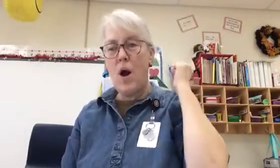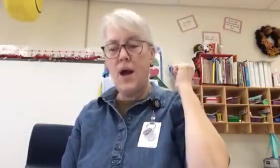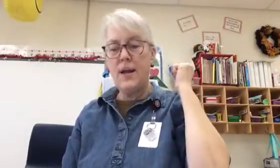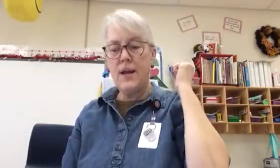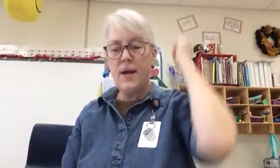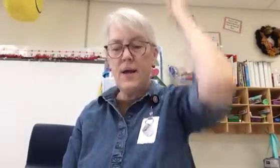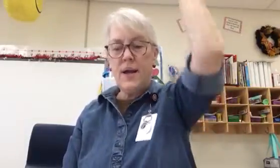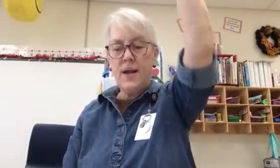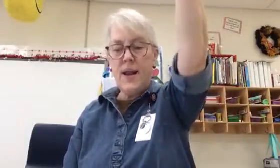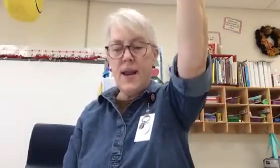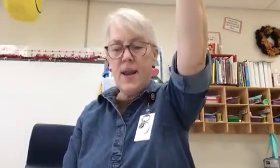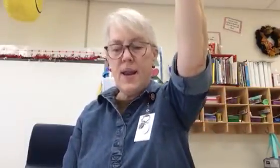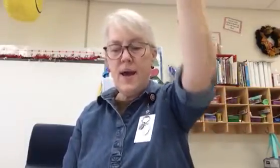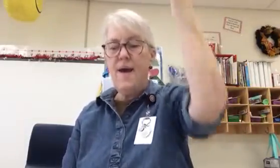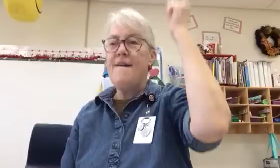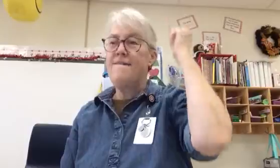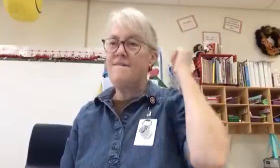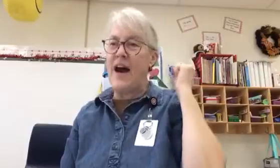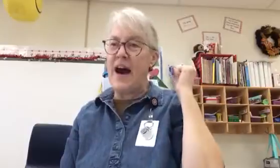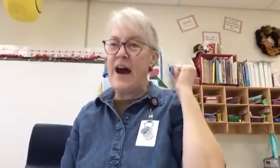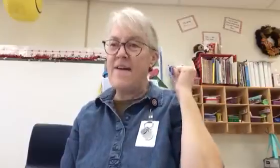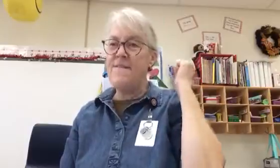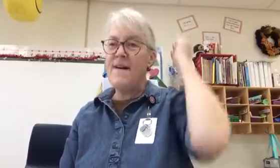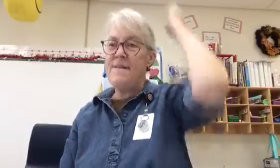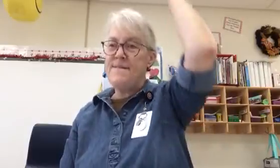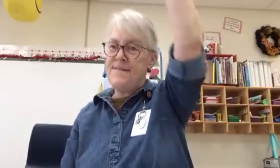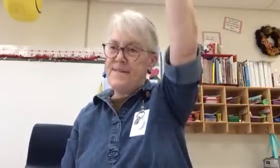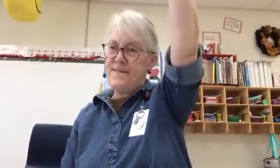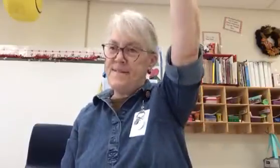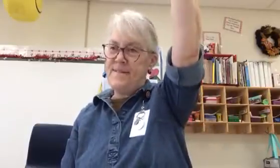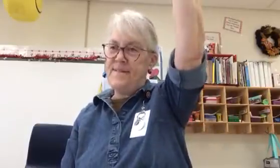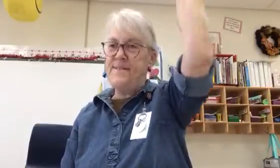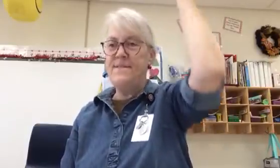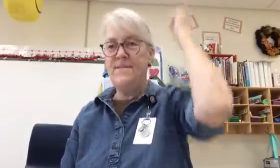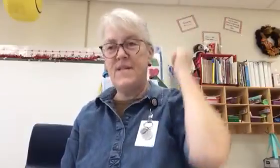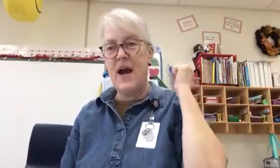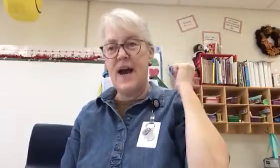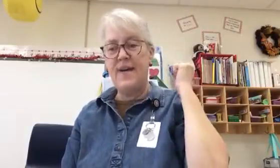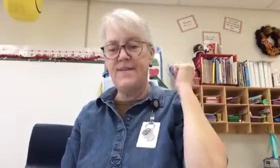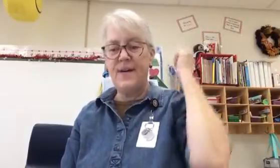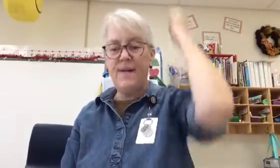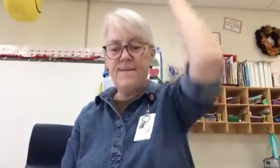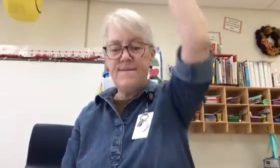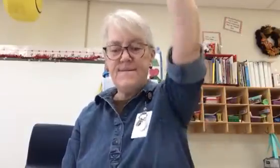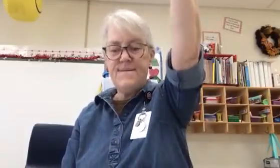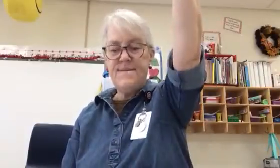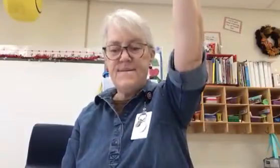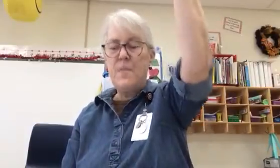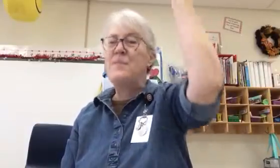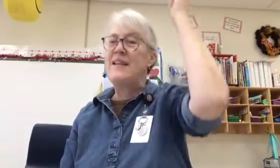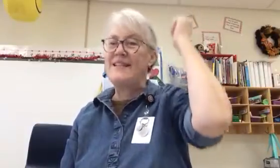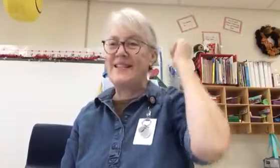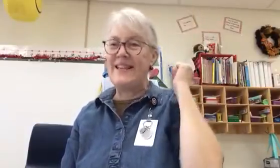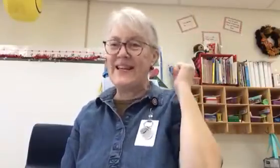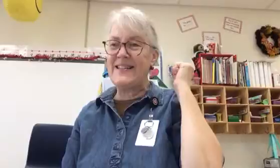five, m, six,